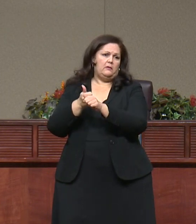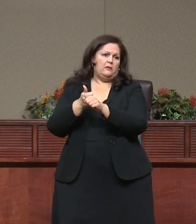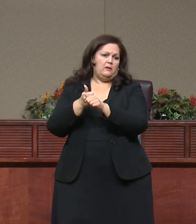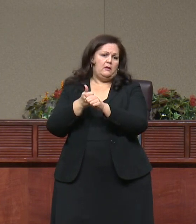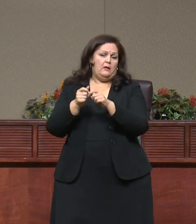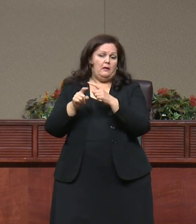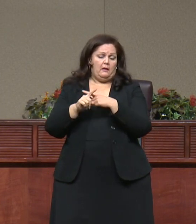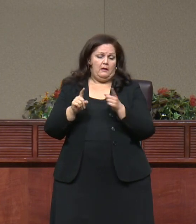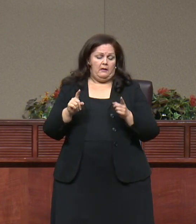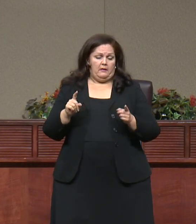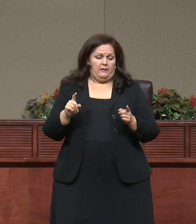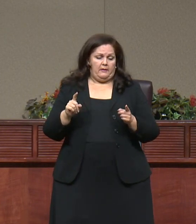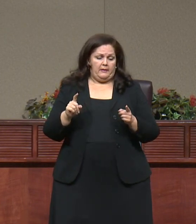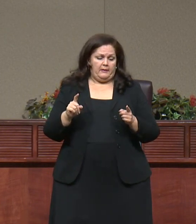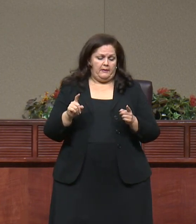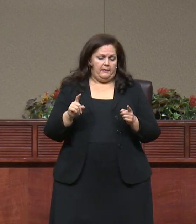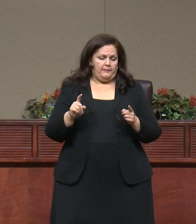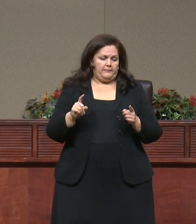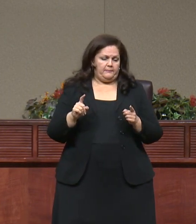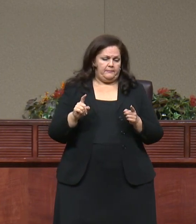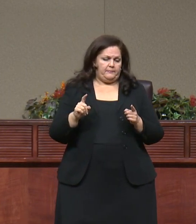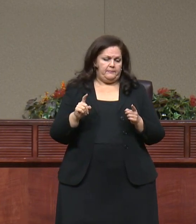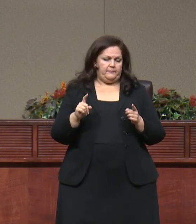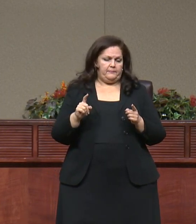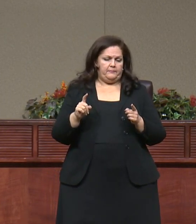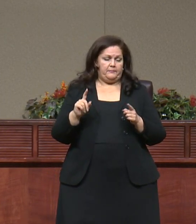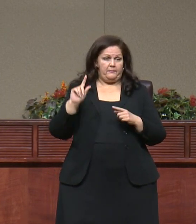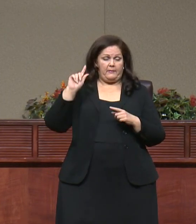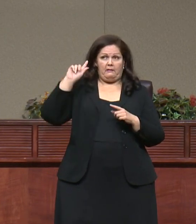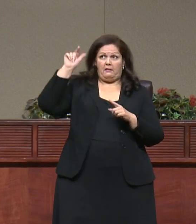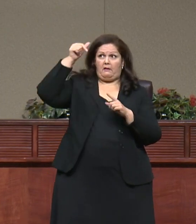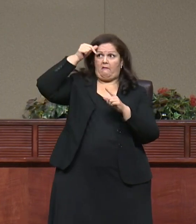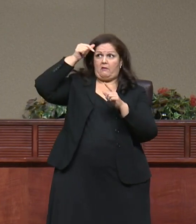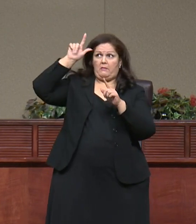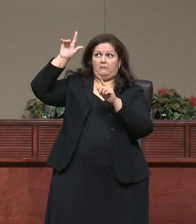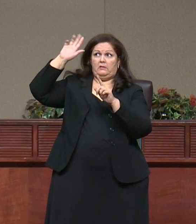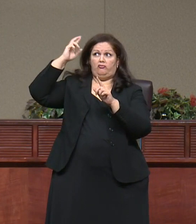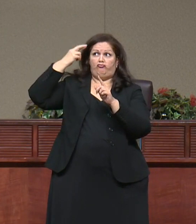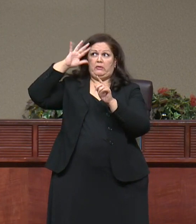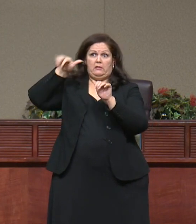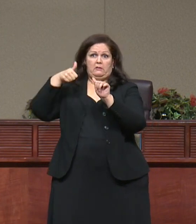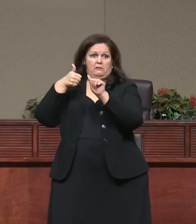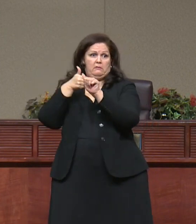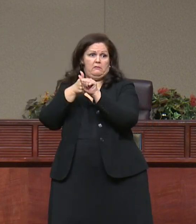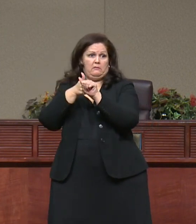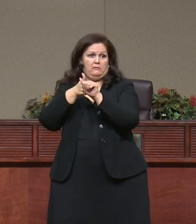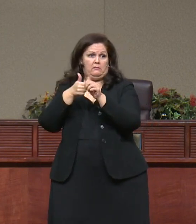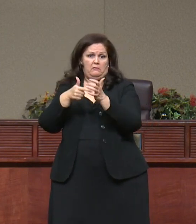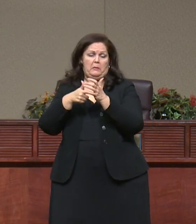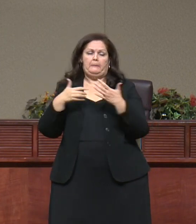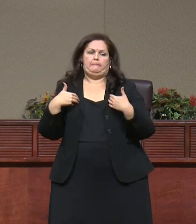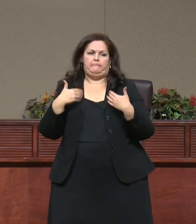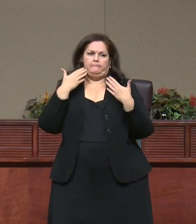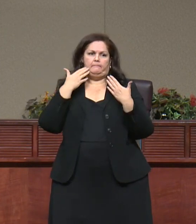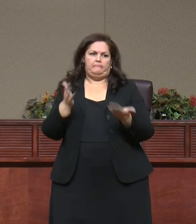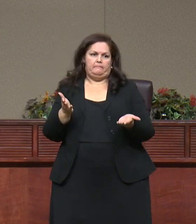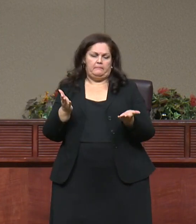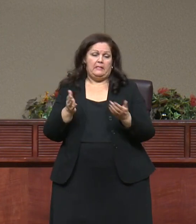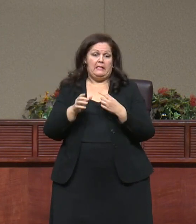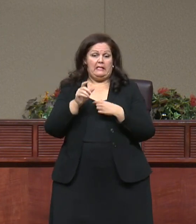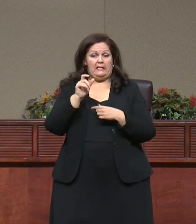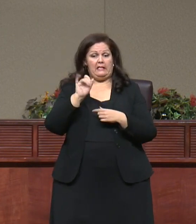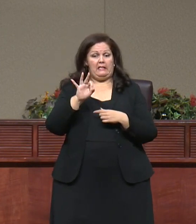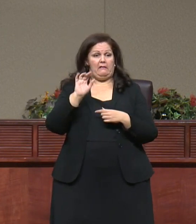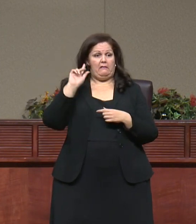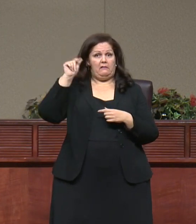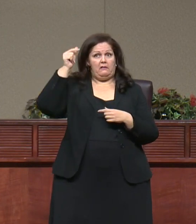do not know the governor's motive for making the request, but if I were governor, I'd want